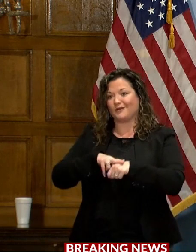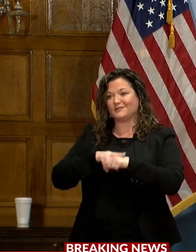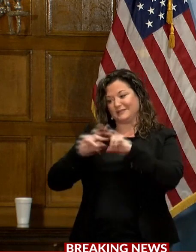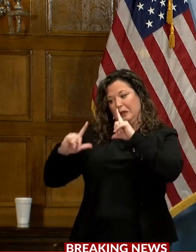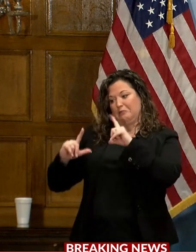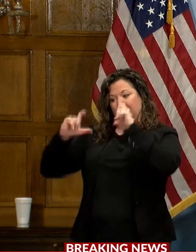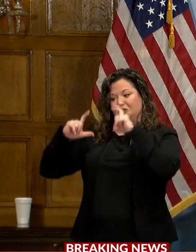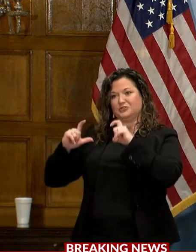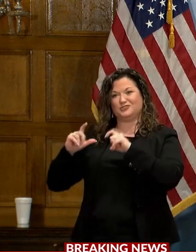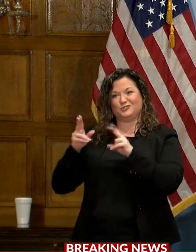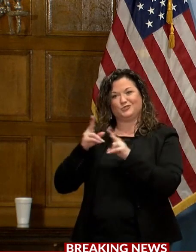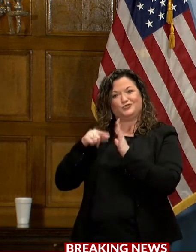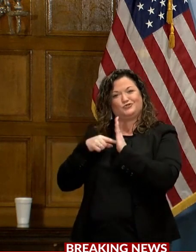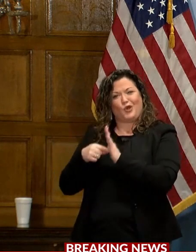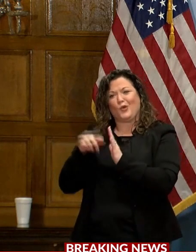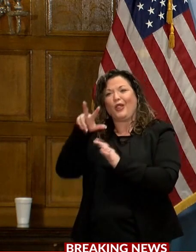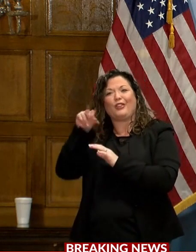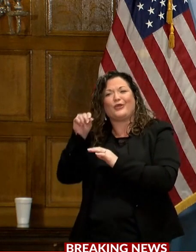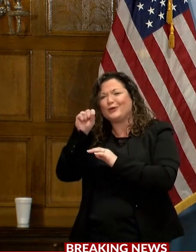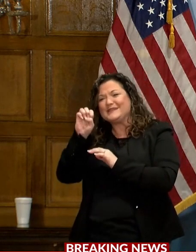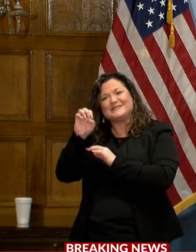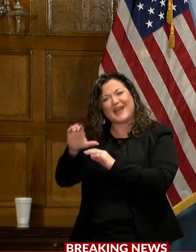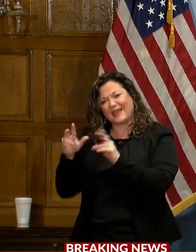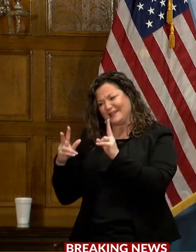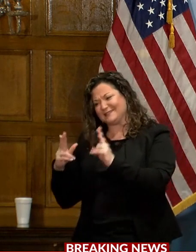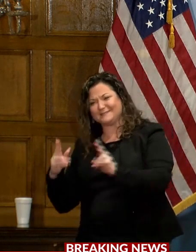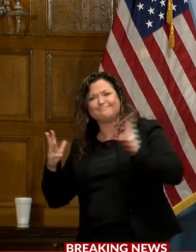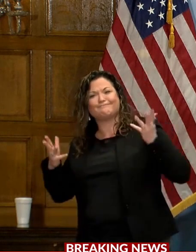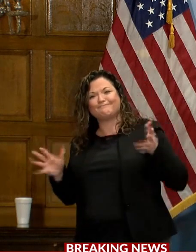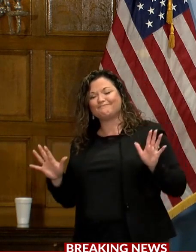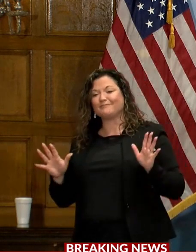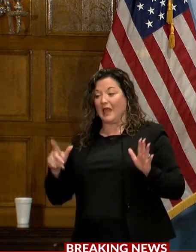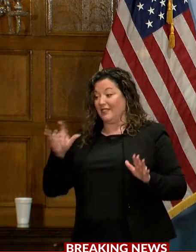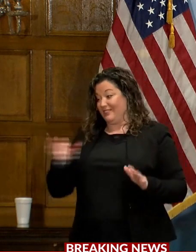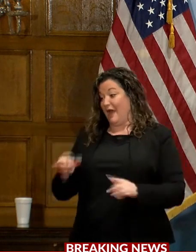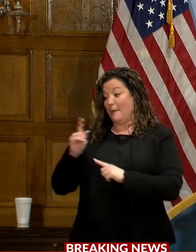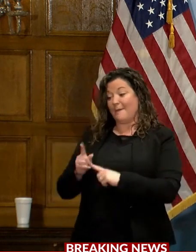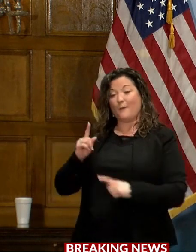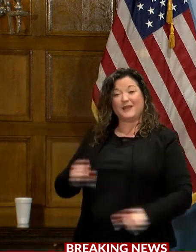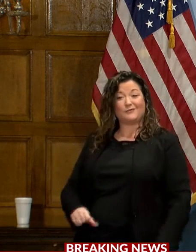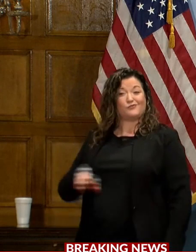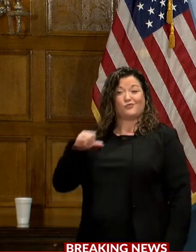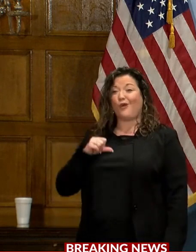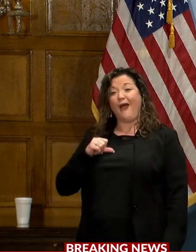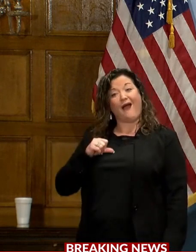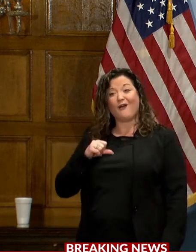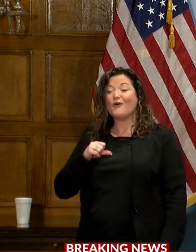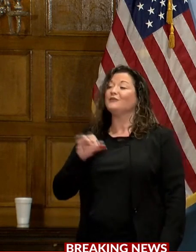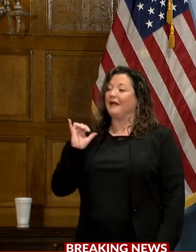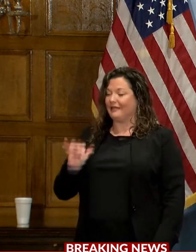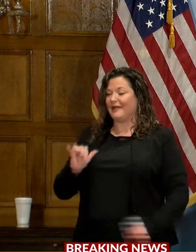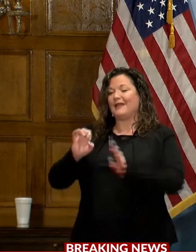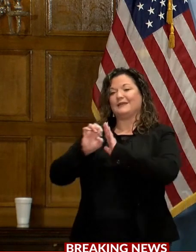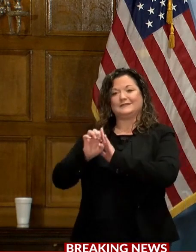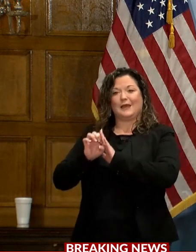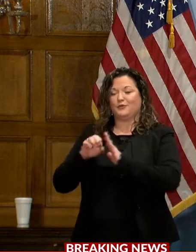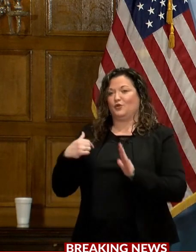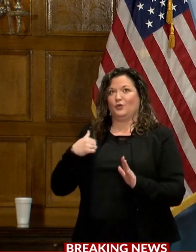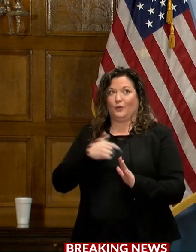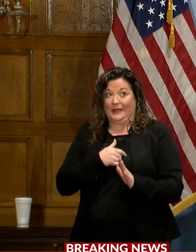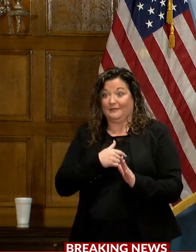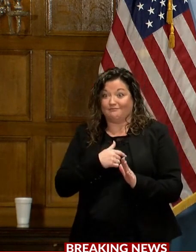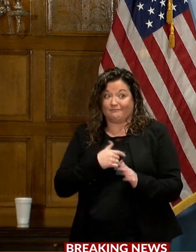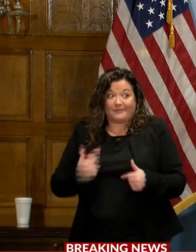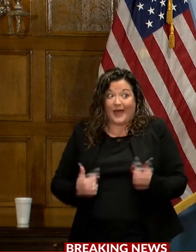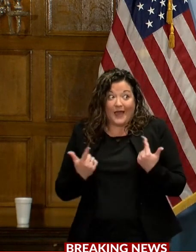a 30-second moment in time as well. So I was proud of that moment, and that's just an example of where we don't stop